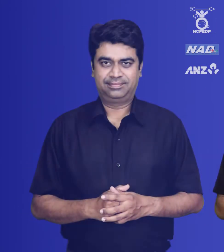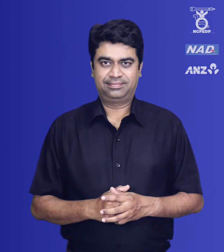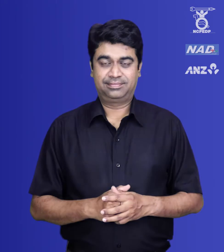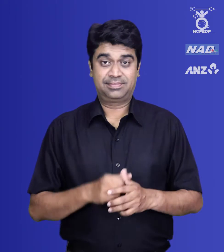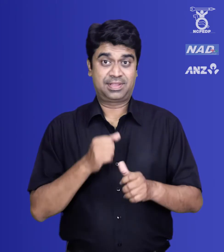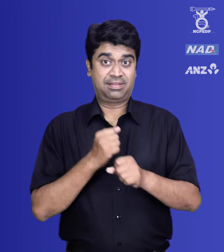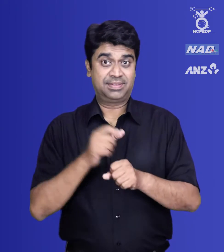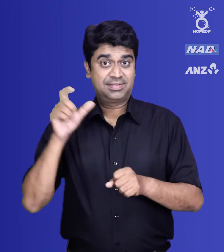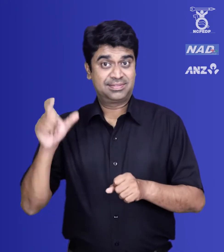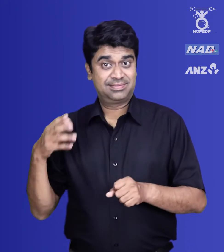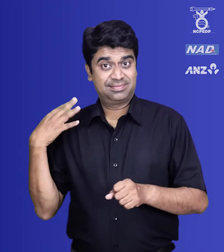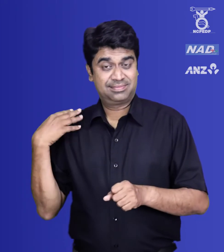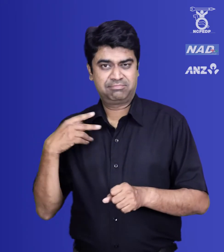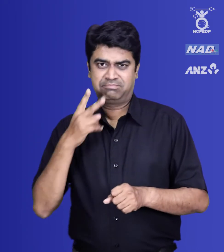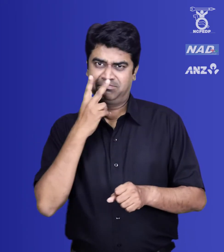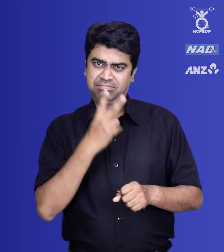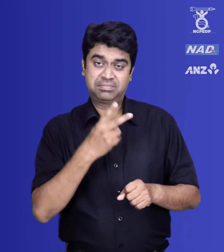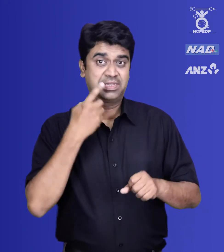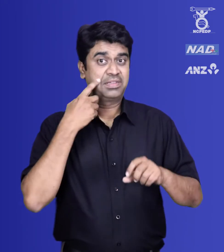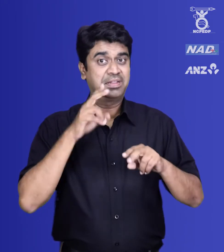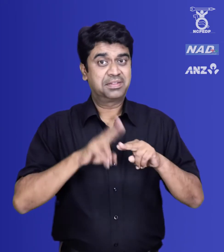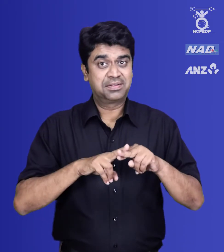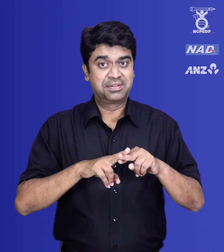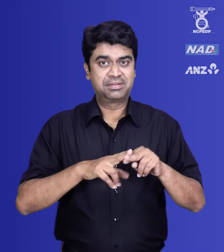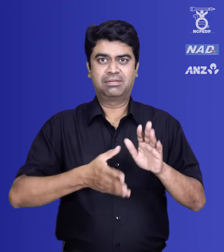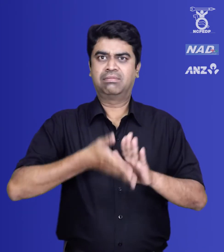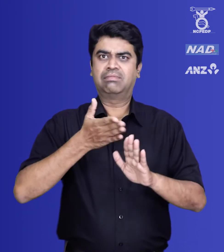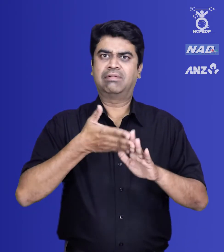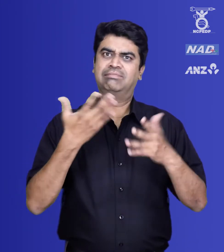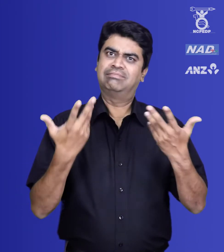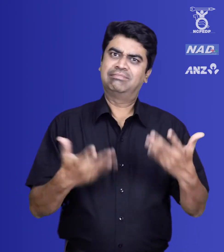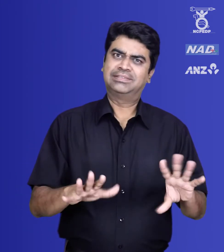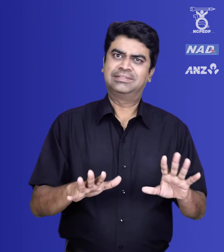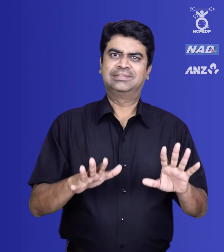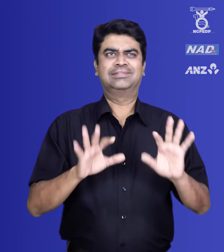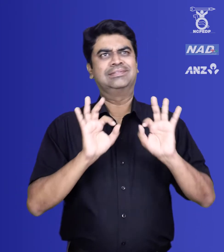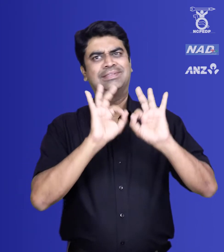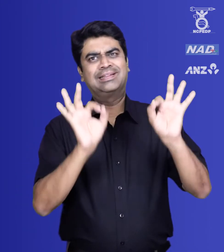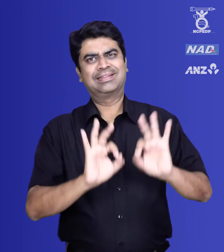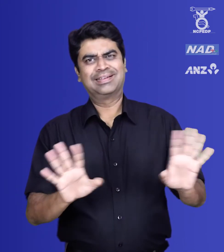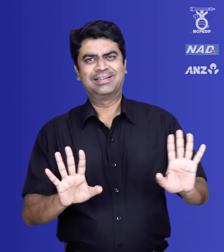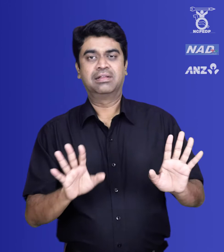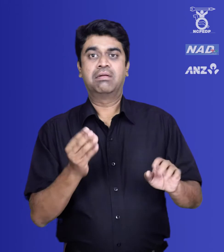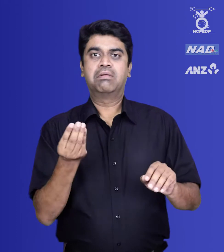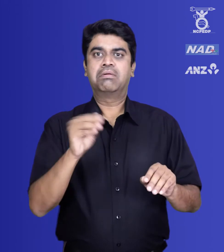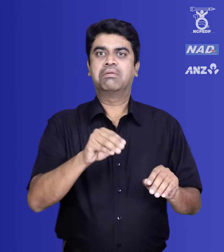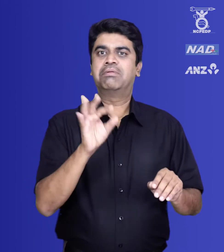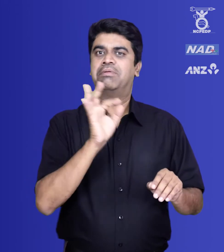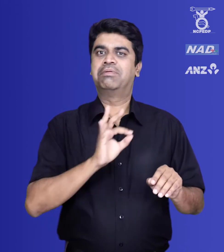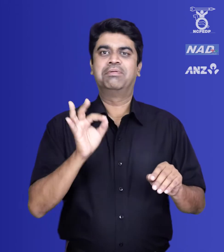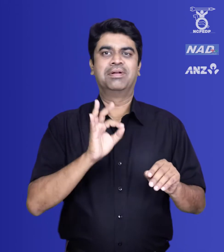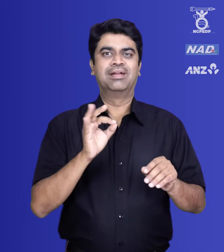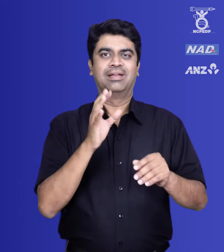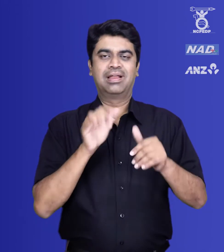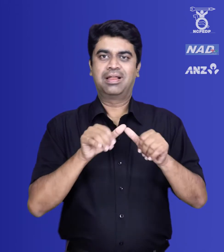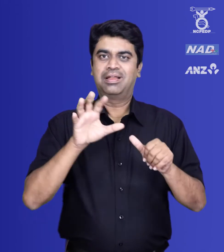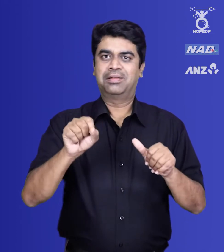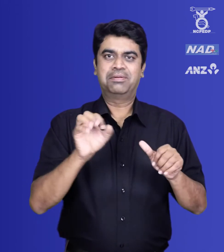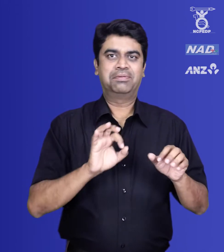No establishment shall be issued a certificate of completion or allowed to take occupation of a building unless it has adhered to